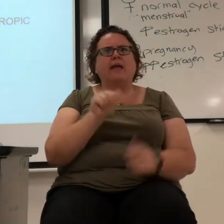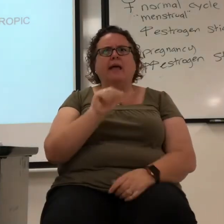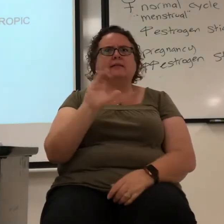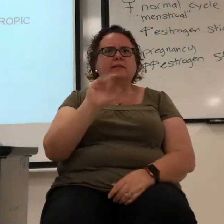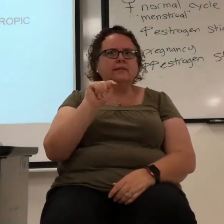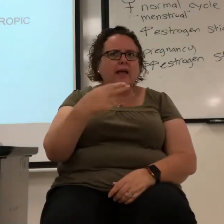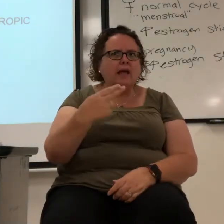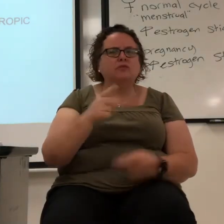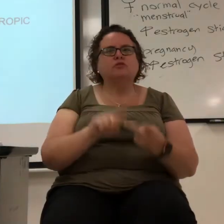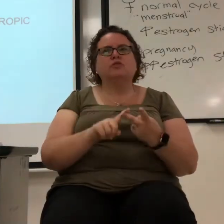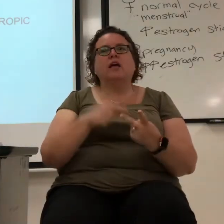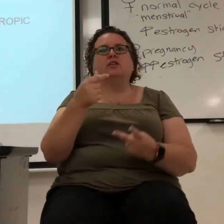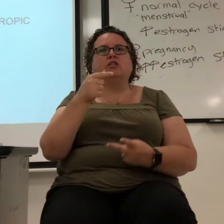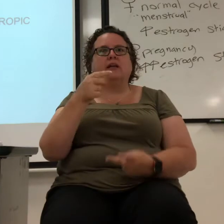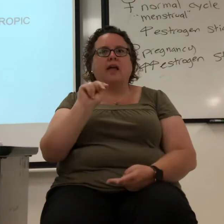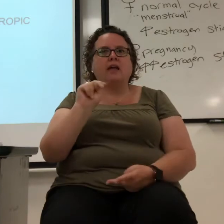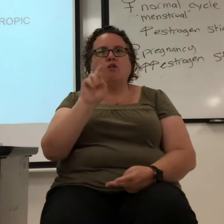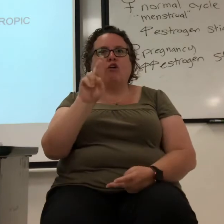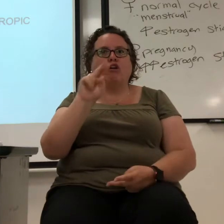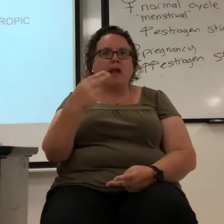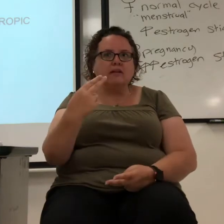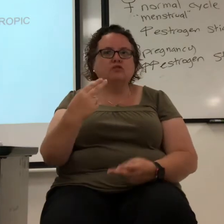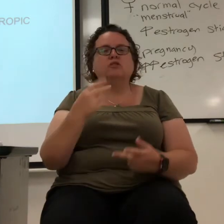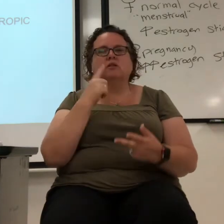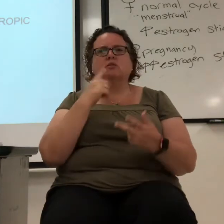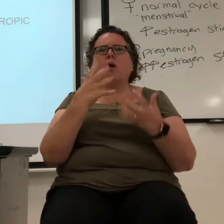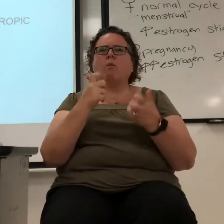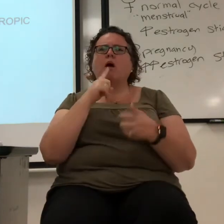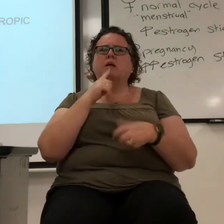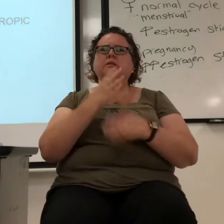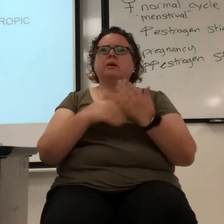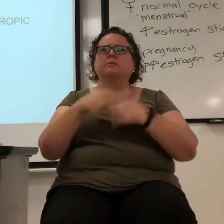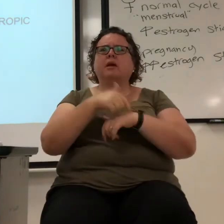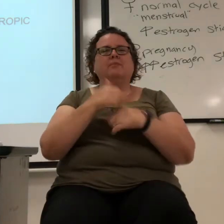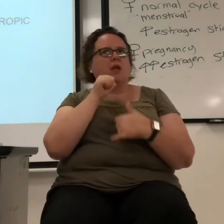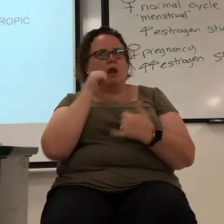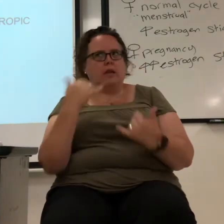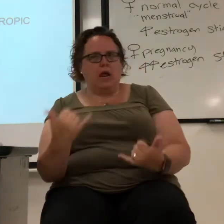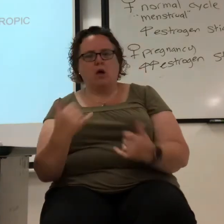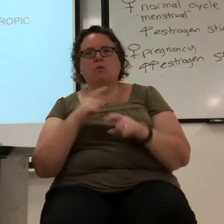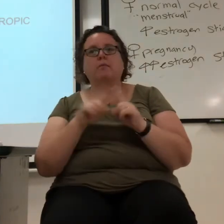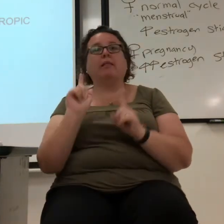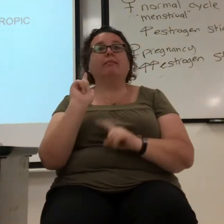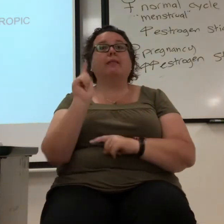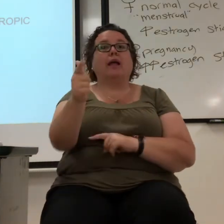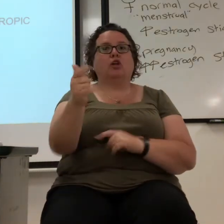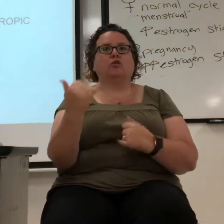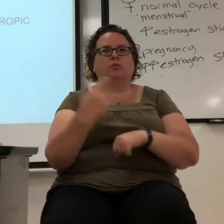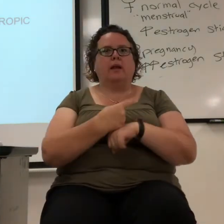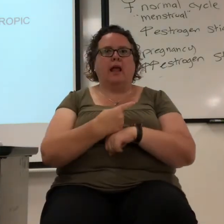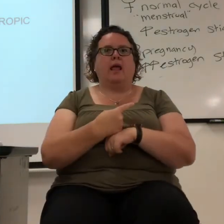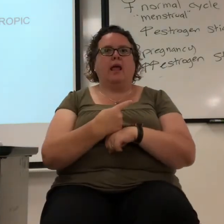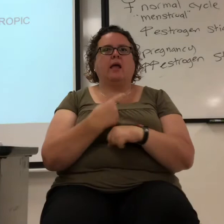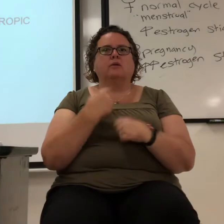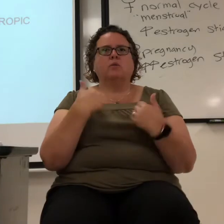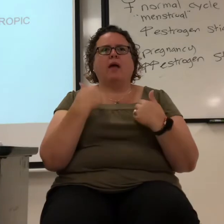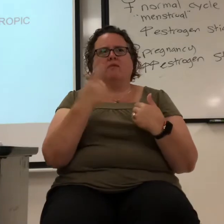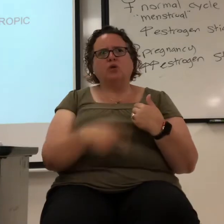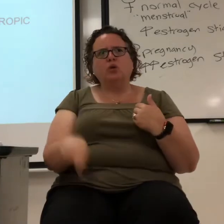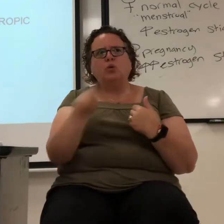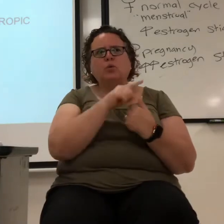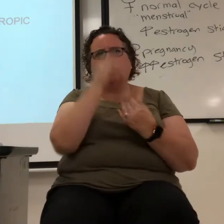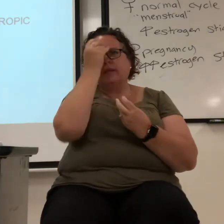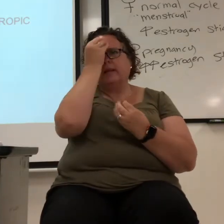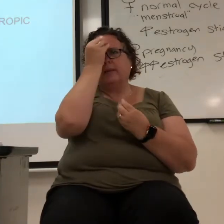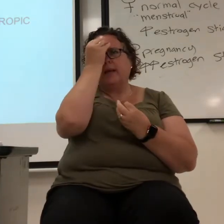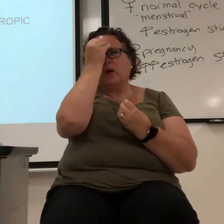ACTH and GnRH. And you know, I want to give some time, not now, but later today, to kind of have you think